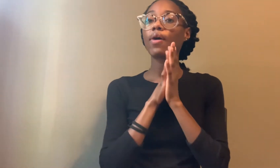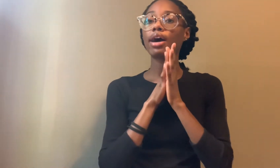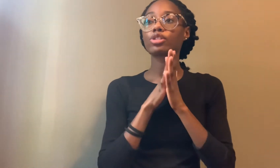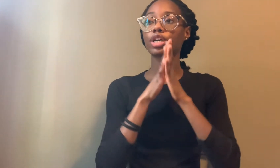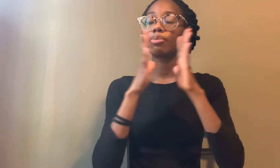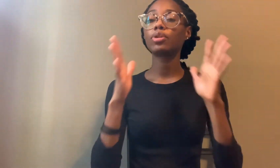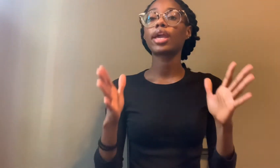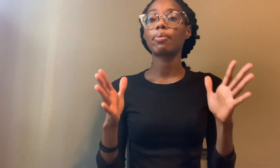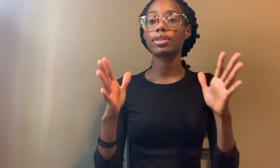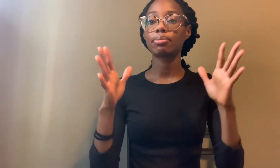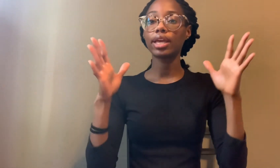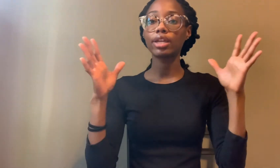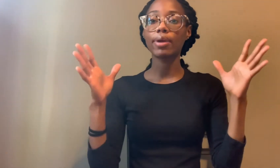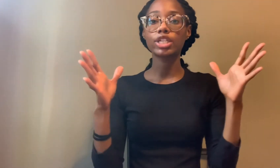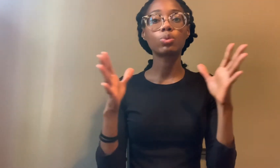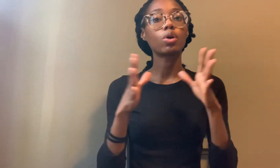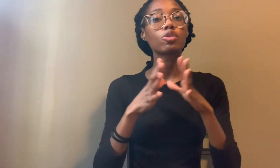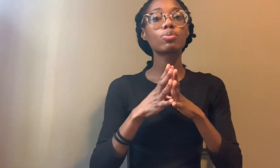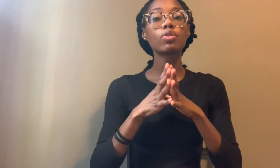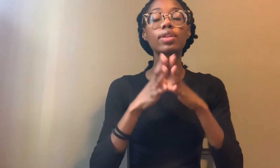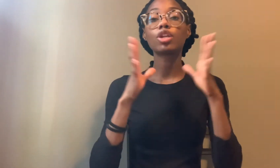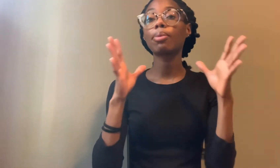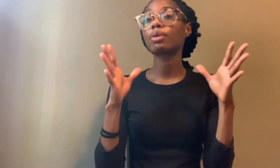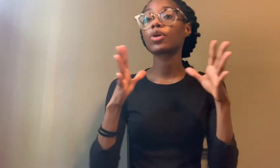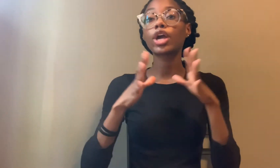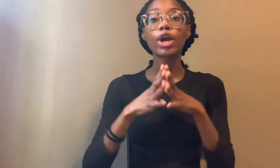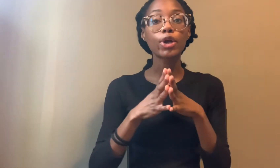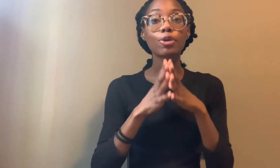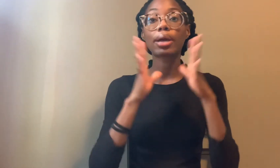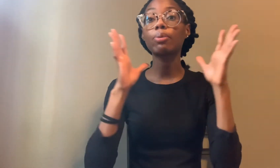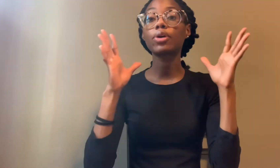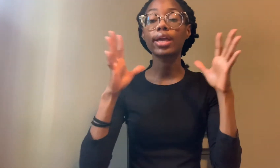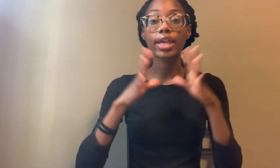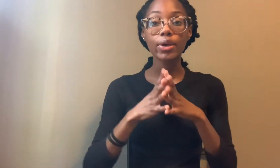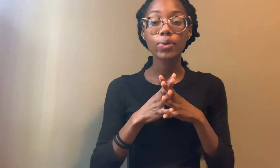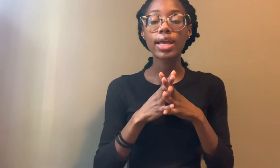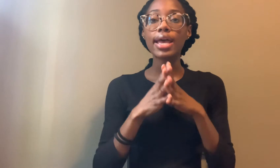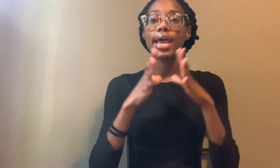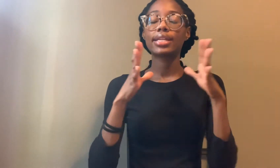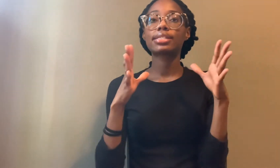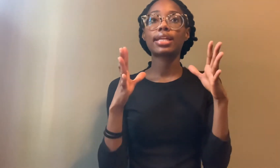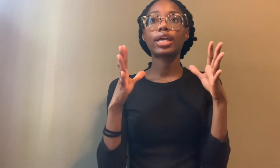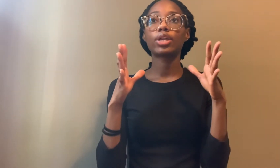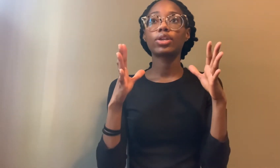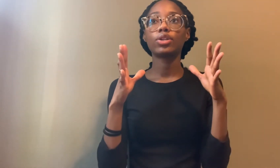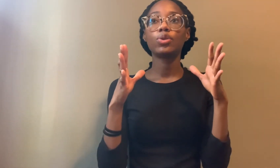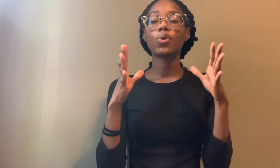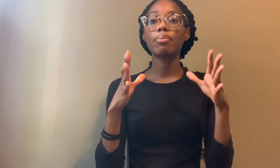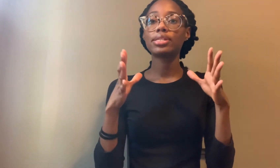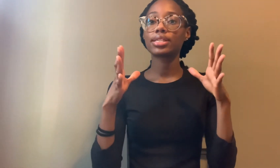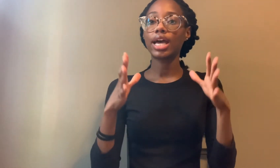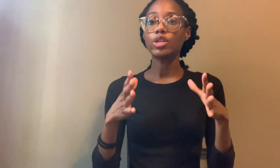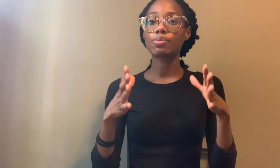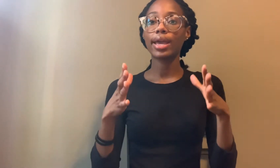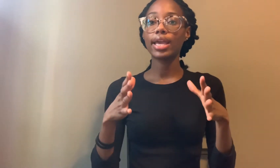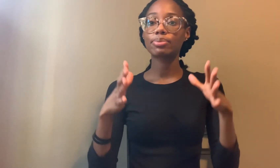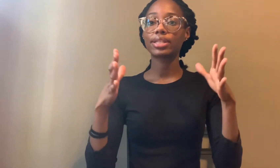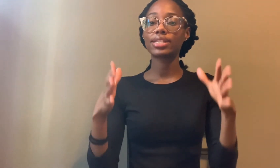to communicate with them. The interaction will go smoothly, nobody will get hurt, nobody will get killed. And it's like, you want me to not use my hands, but this is how